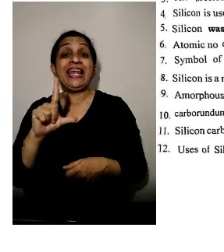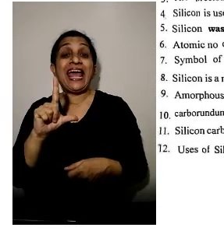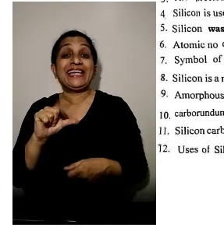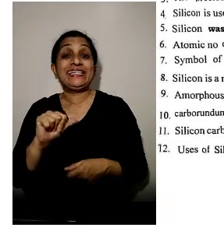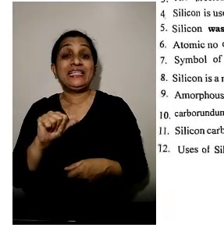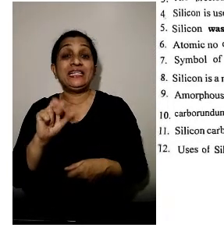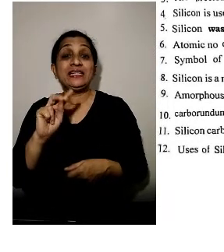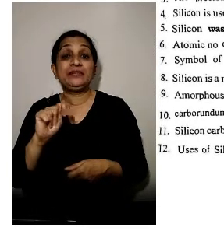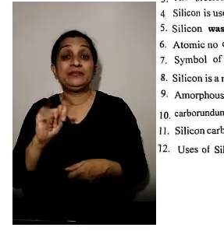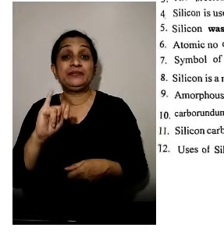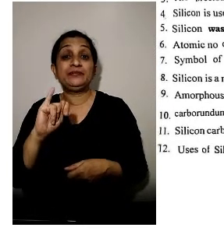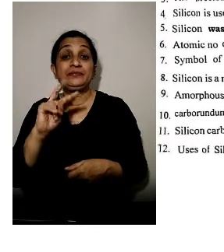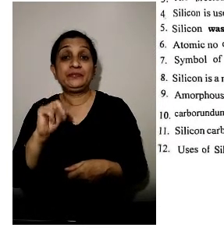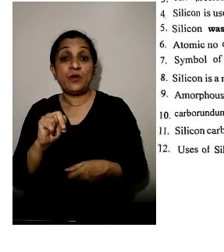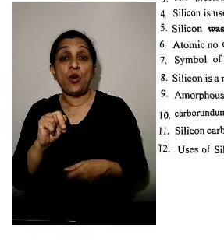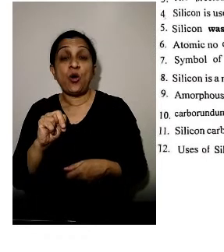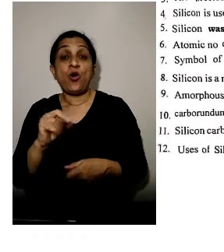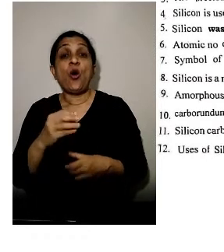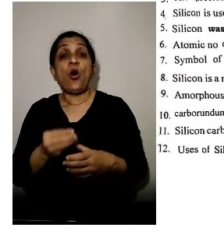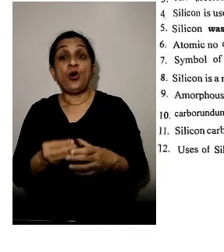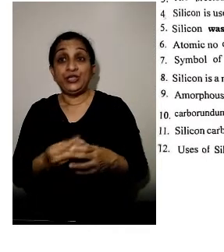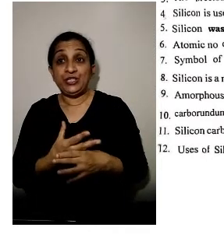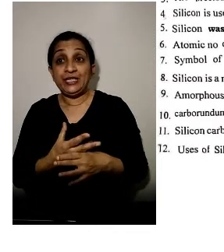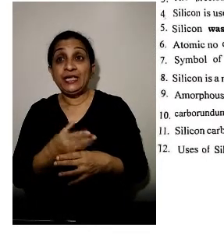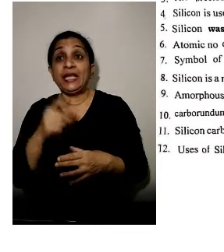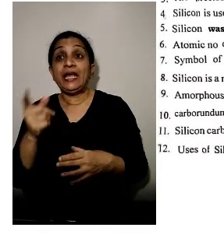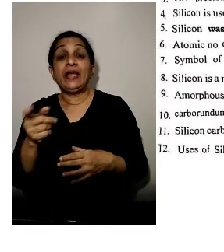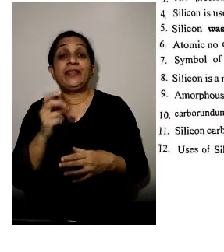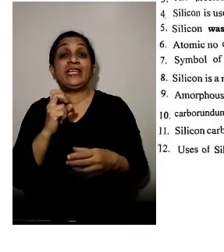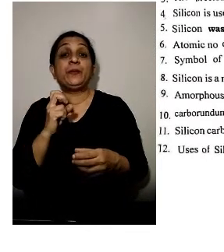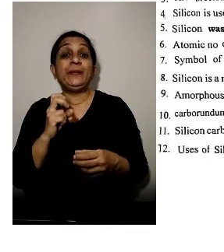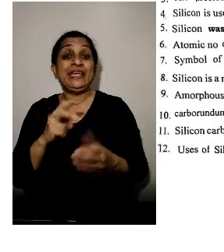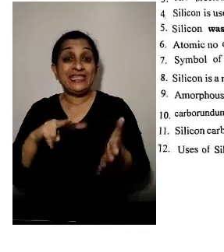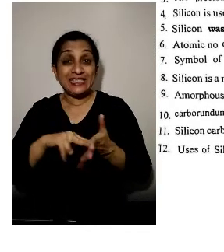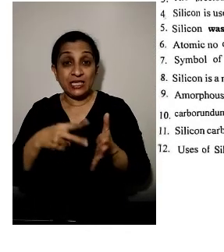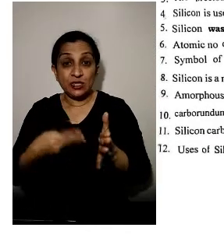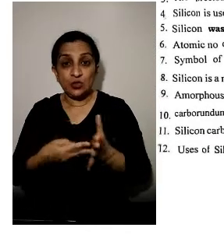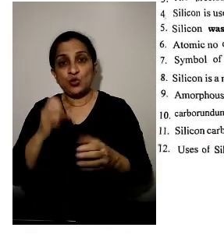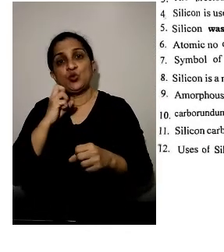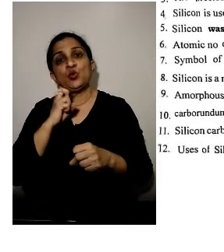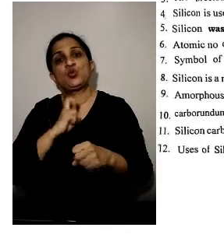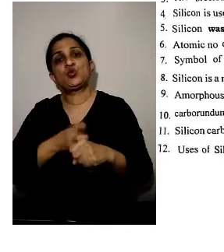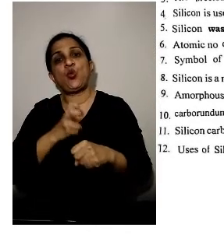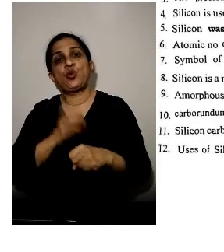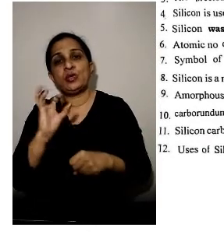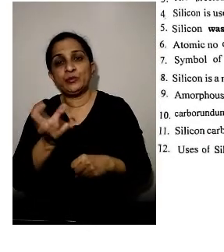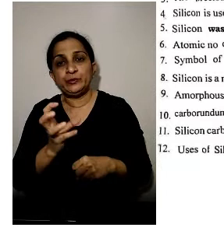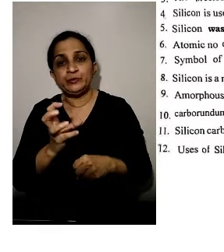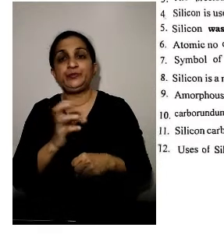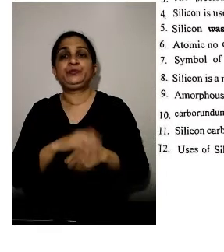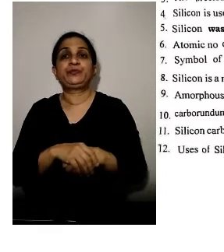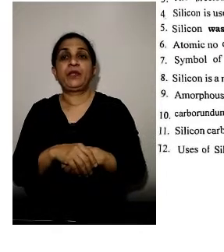Latin origin that means means stone